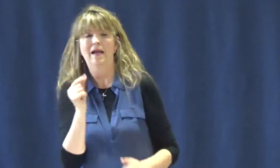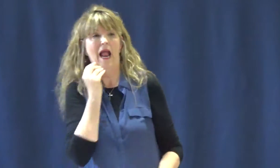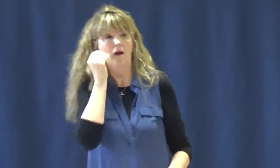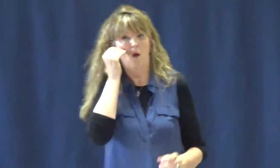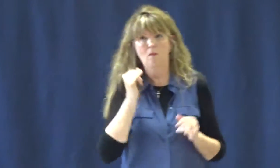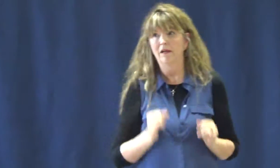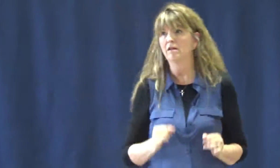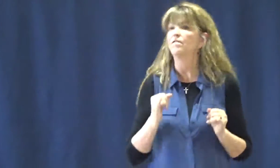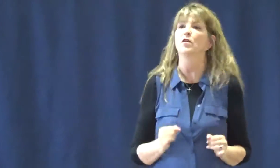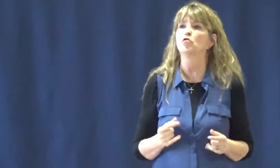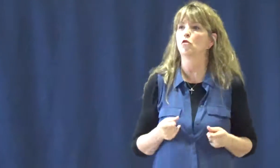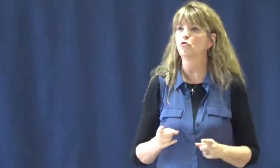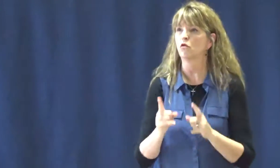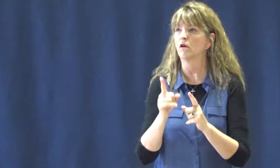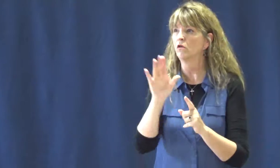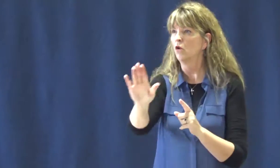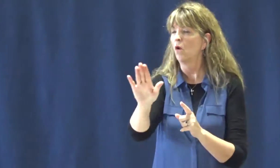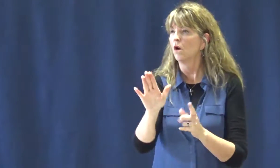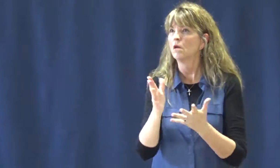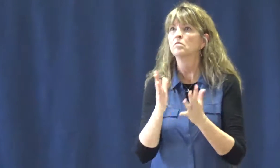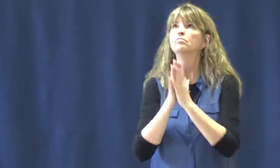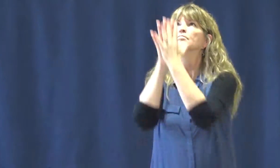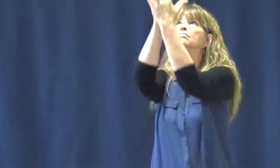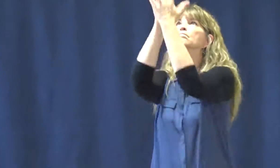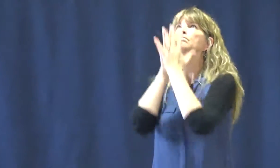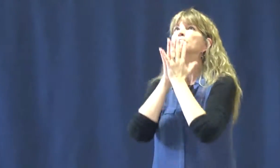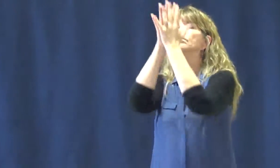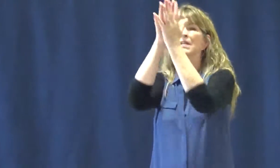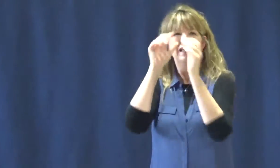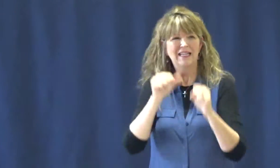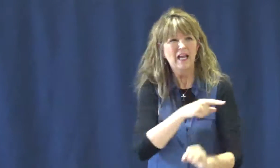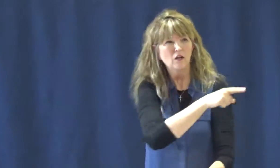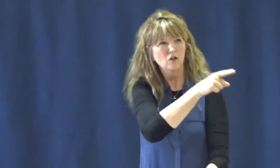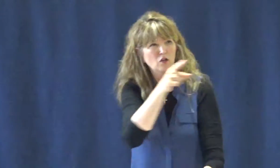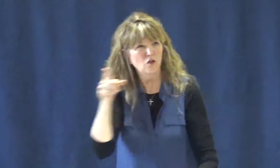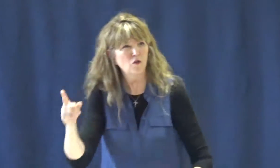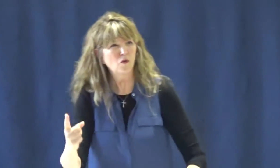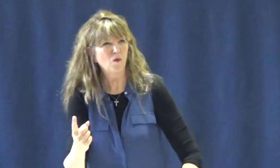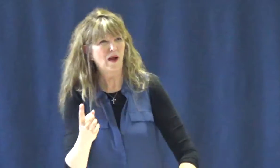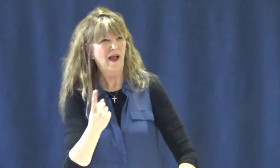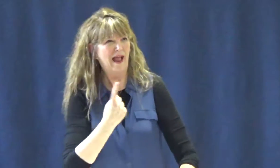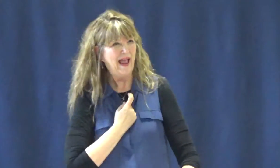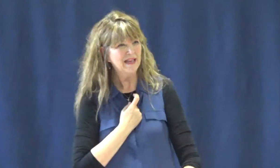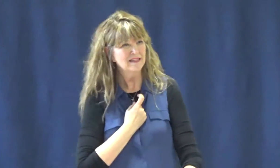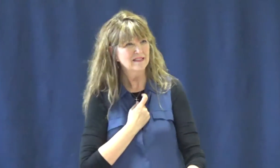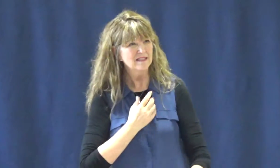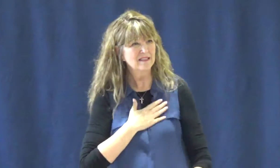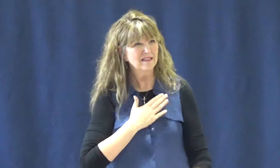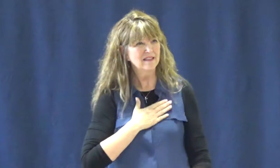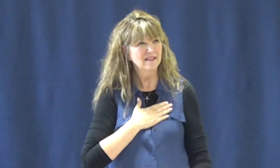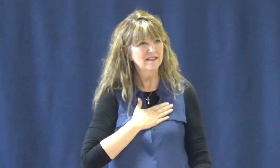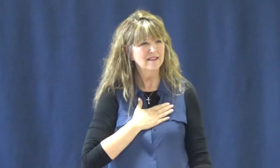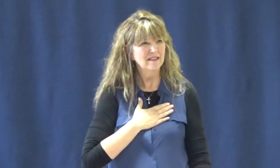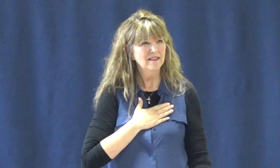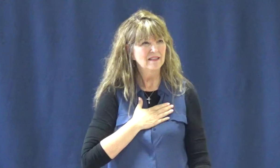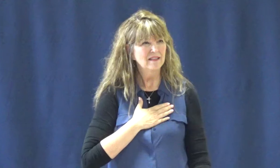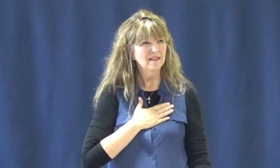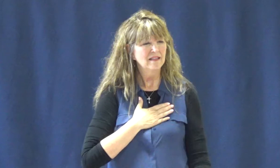and during Bible study, individually, during your own time together with the Lord. Can you ask your